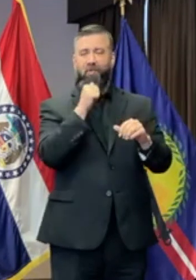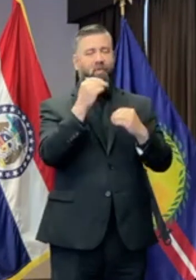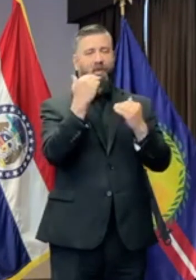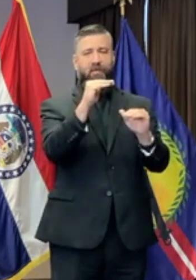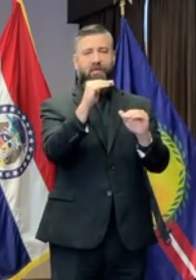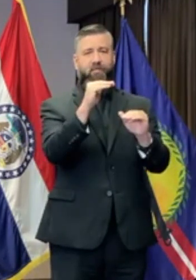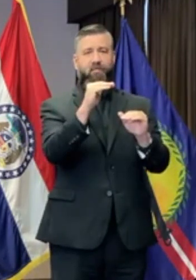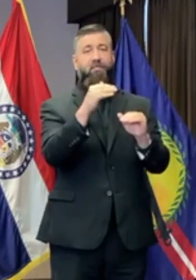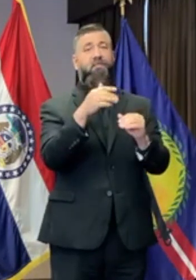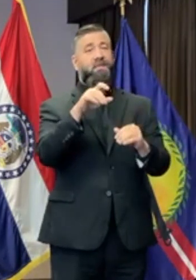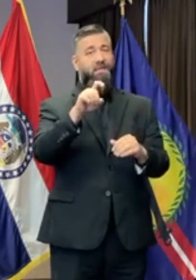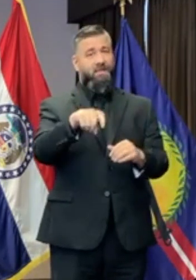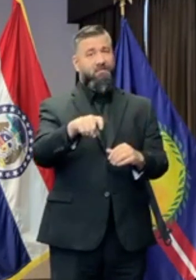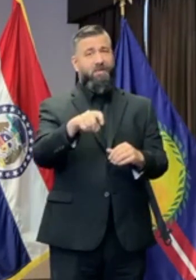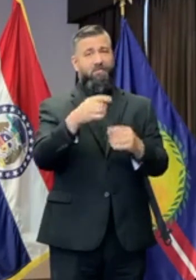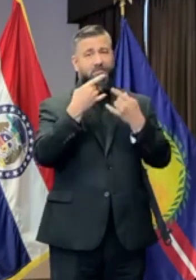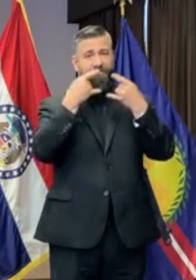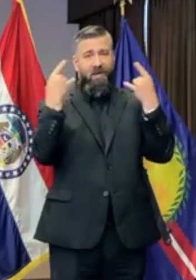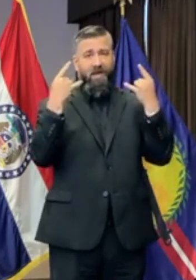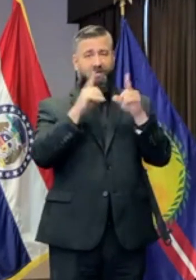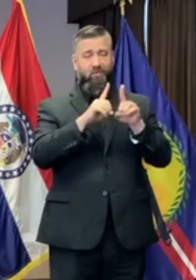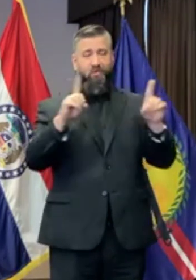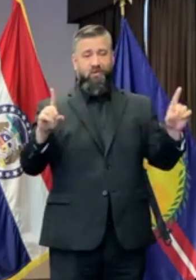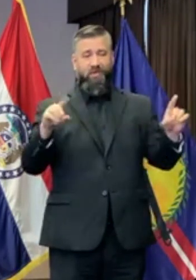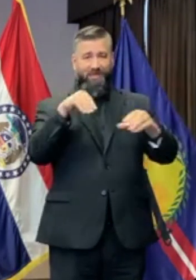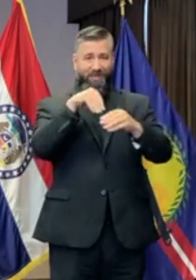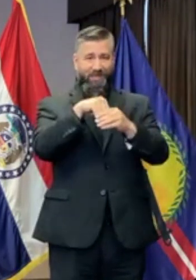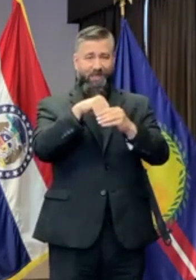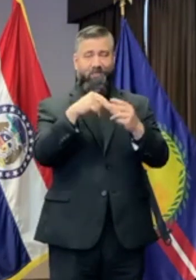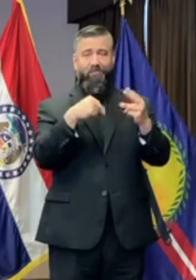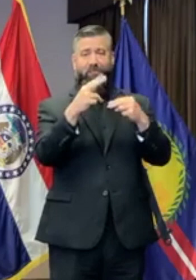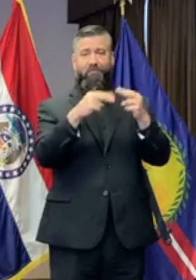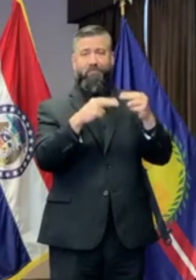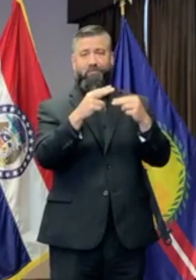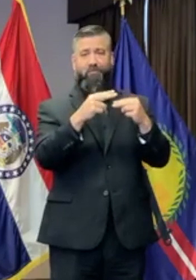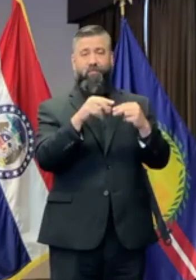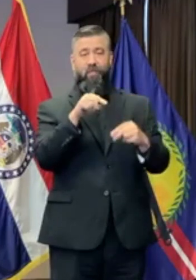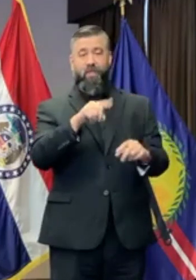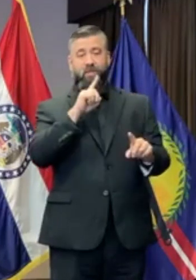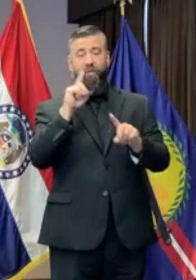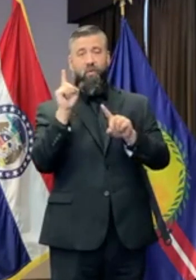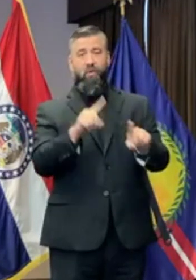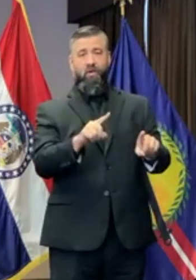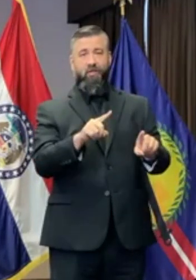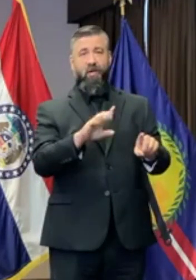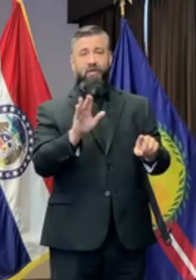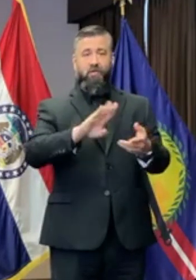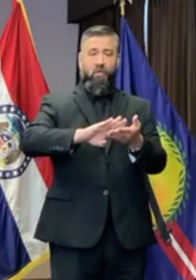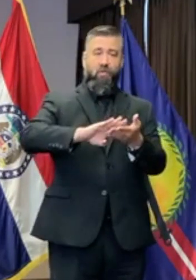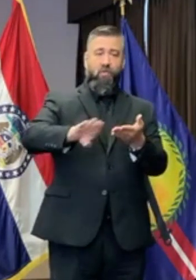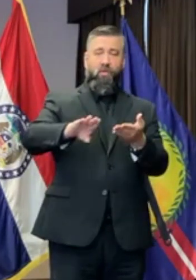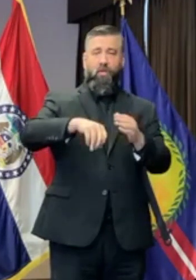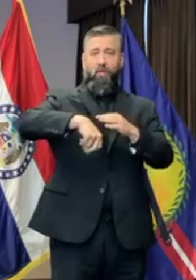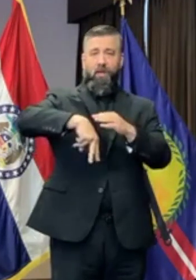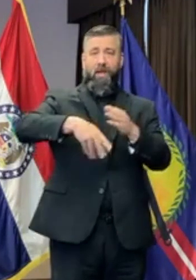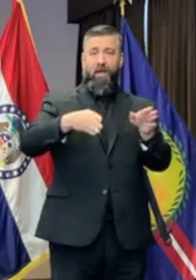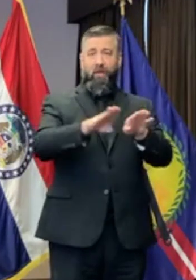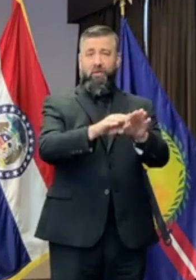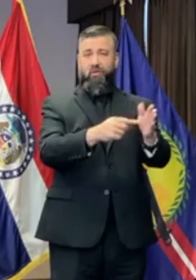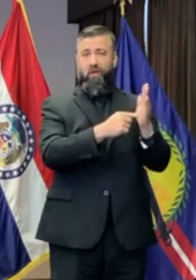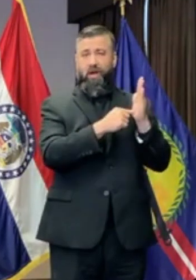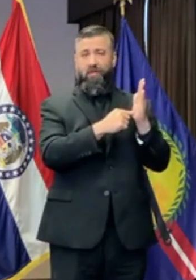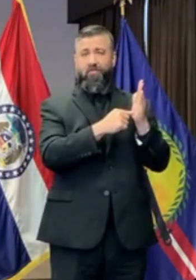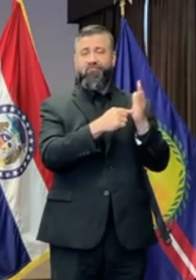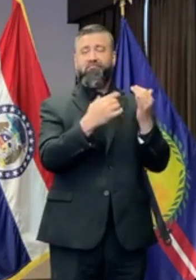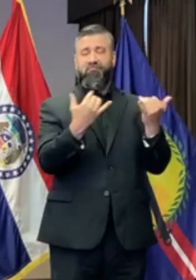social distancing must be maintained inside. This order also lifts the midnight closing requirements for bars and restaurants,